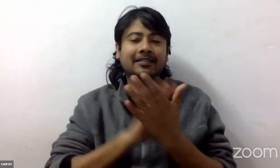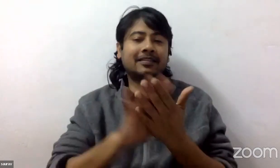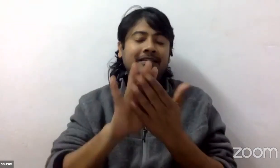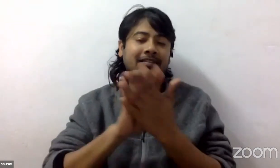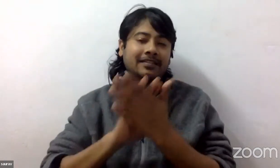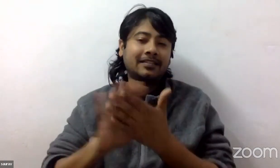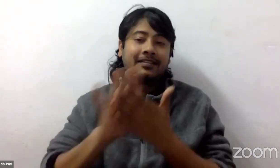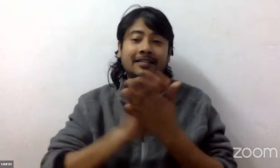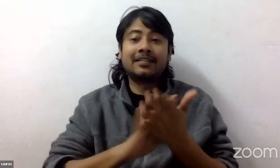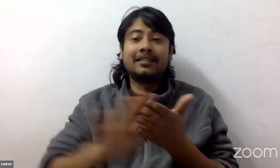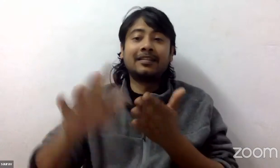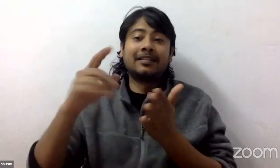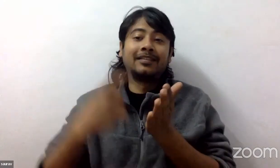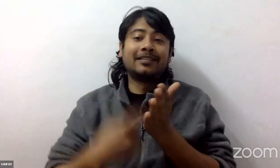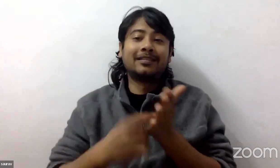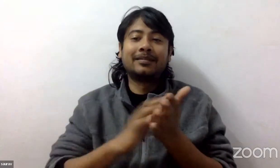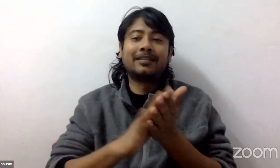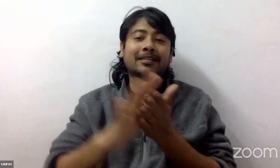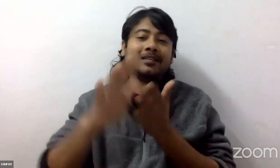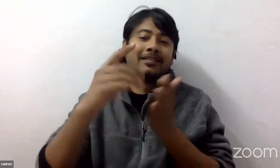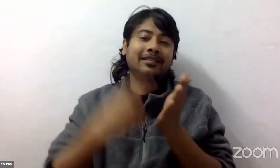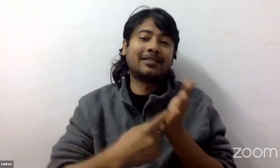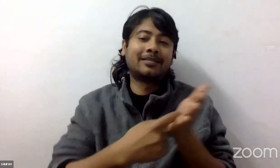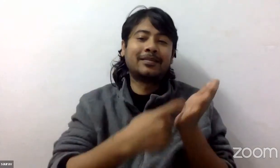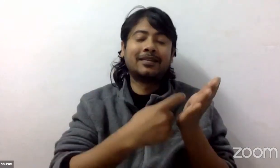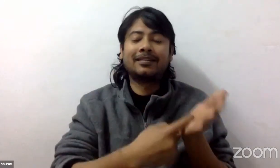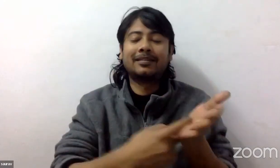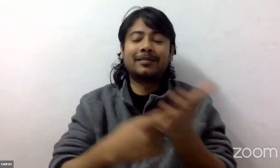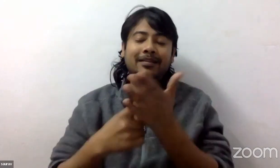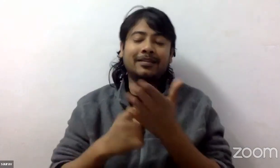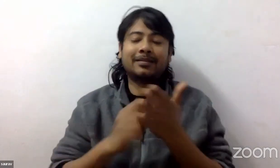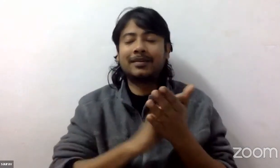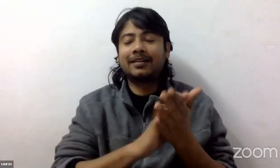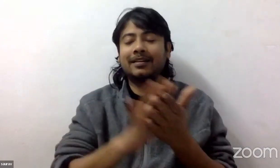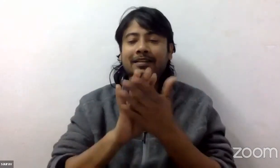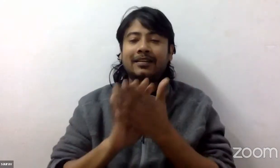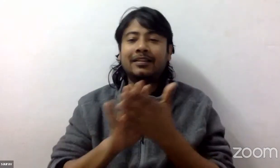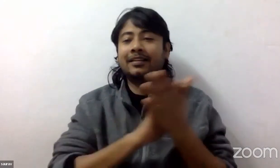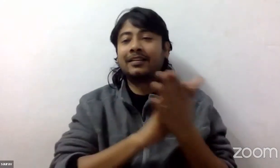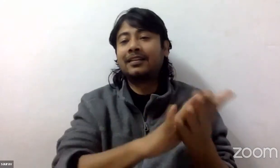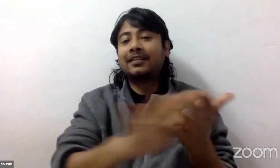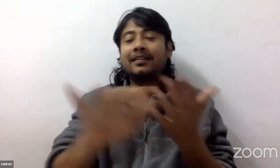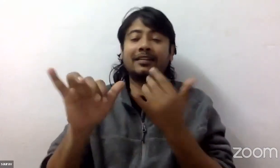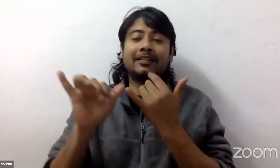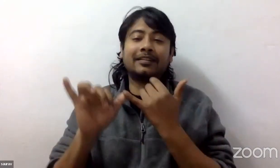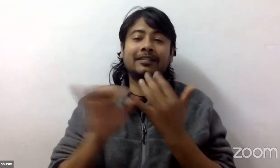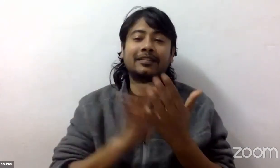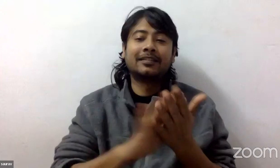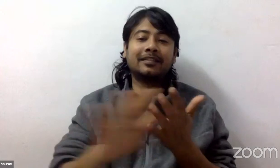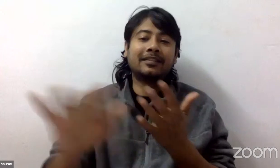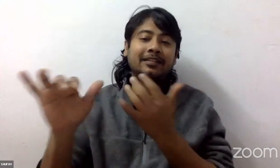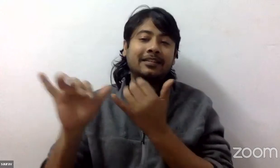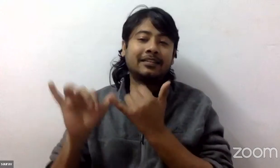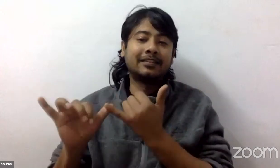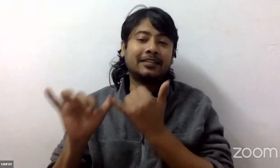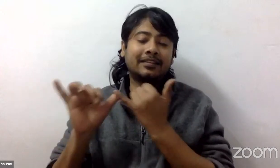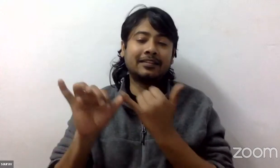Rama Rama, Hare Hare, Hare Krishna, Krishna Krishna, Hare Hare,